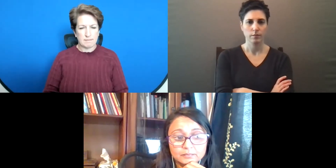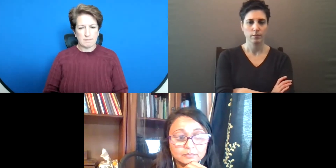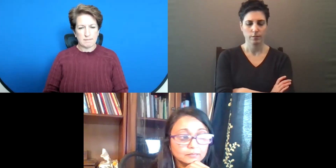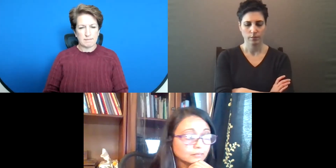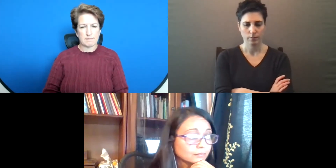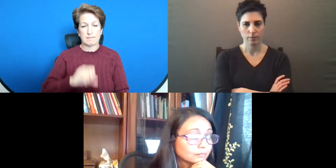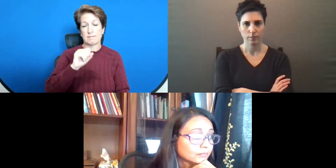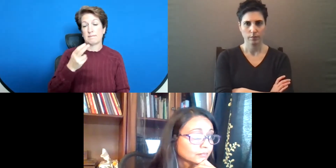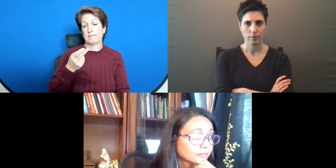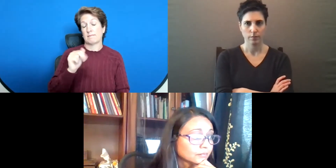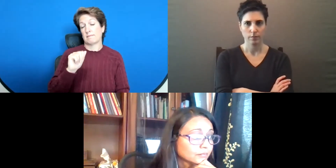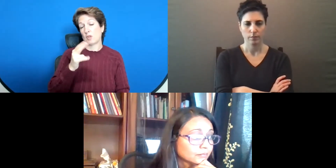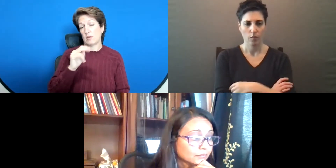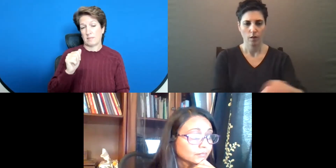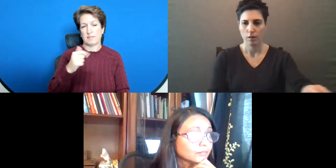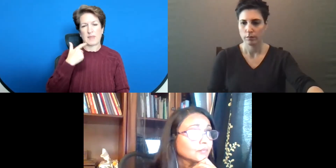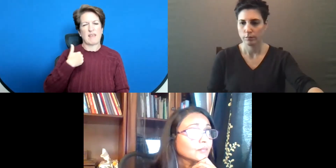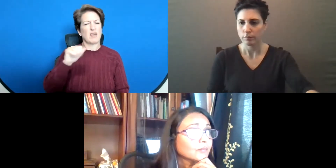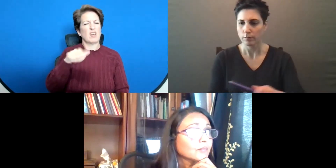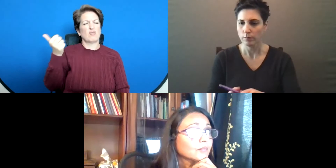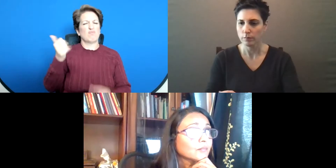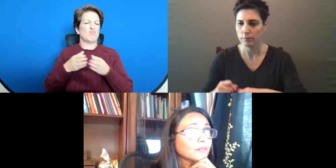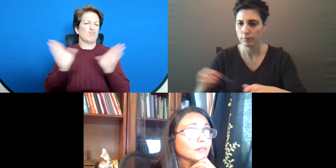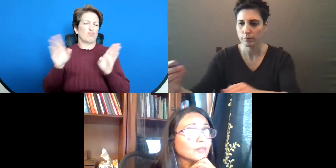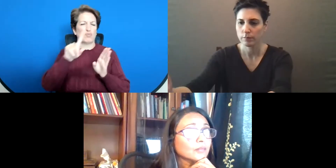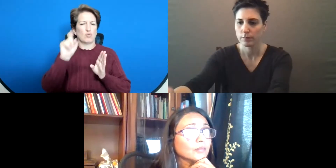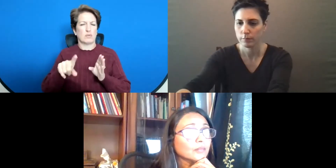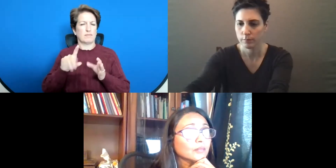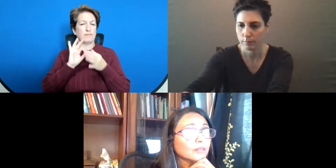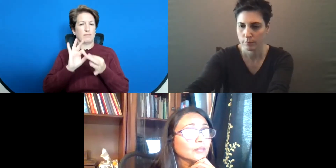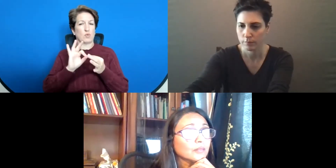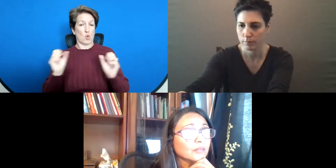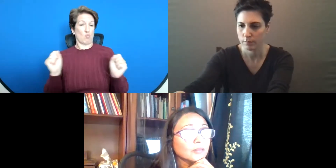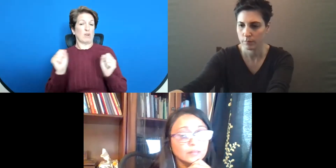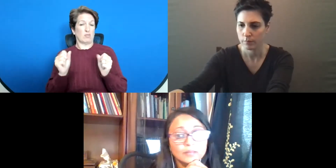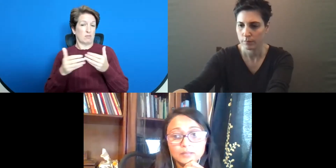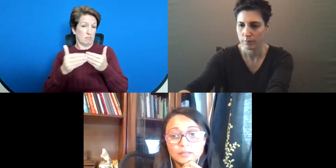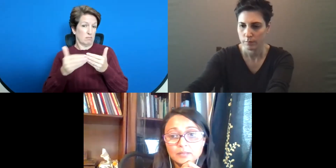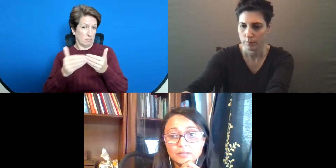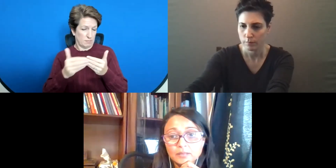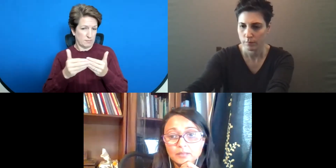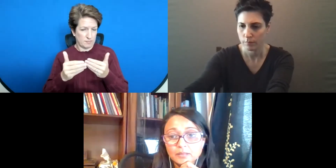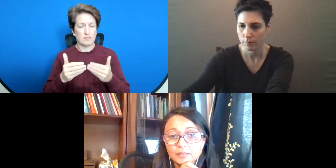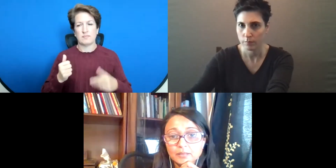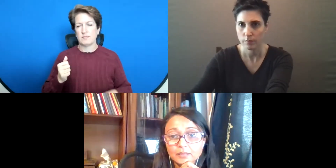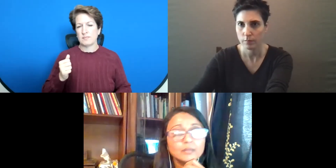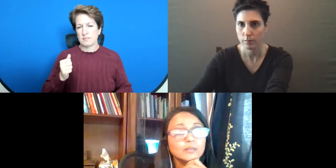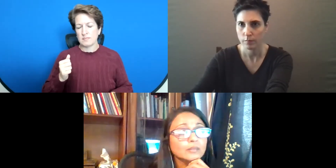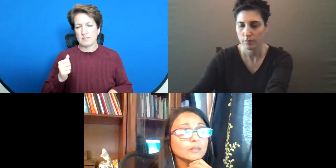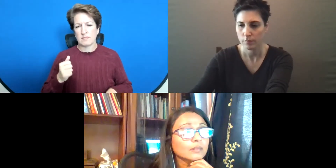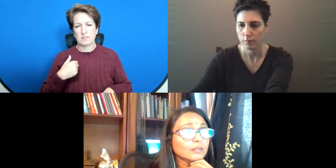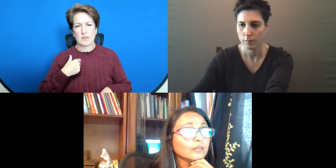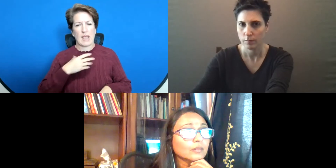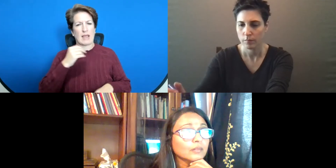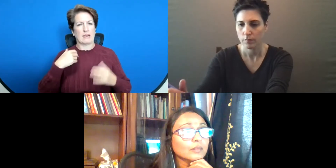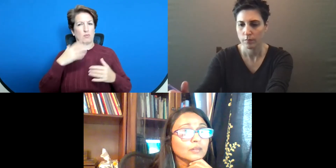general questions for you. The first one is about winter approaching and the need for the regular flu